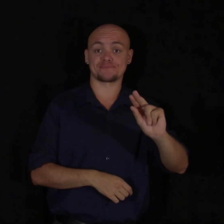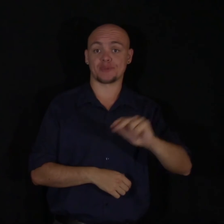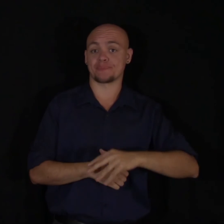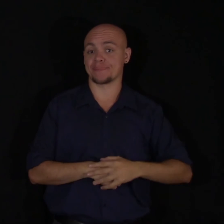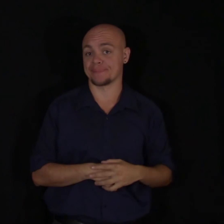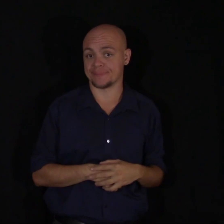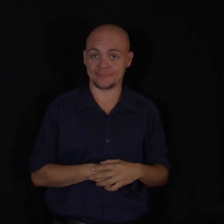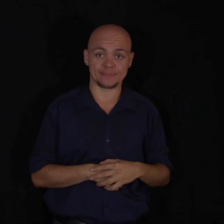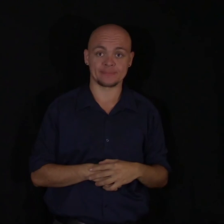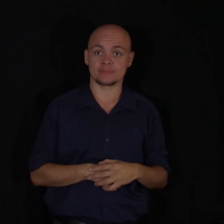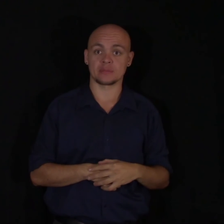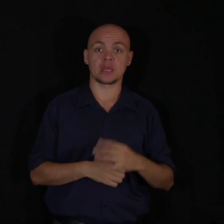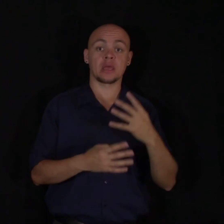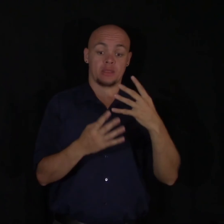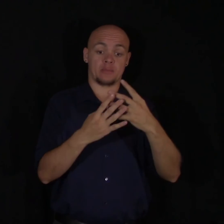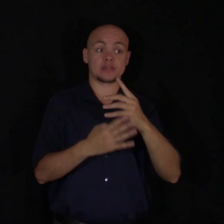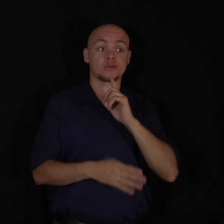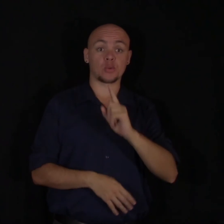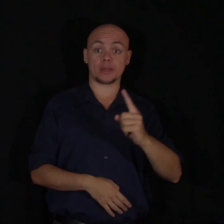The real prison's up here.